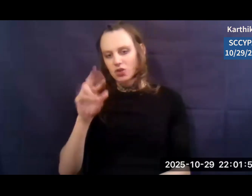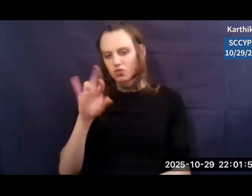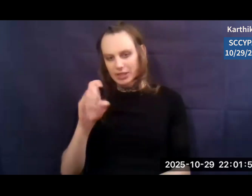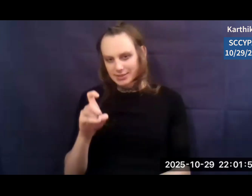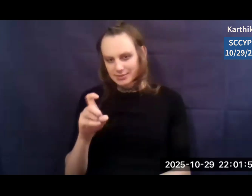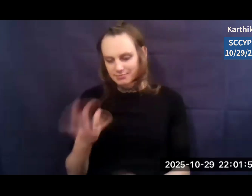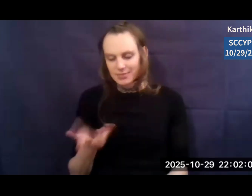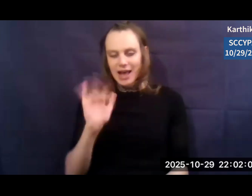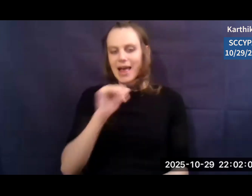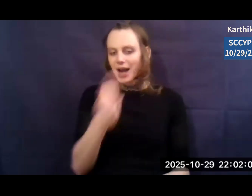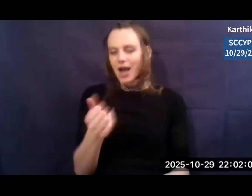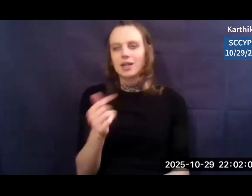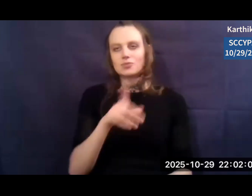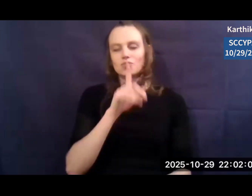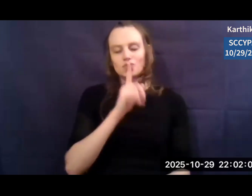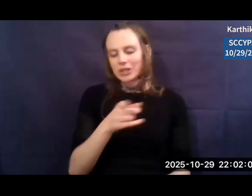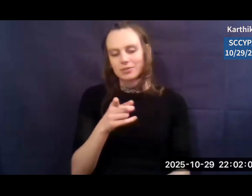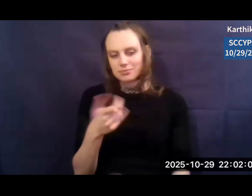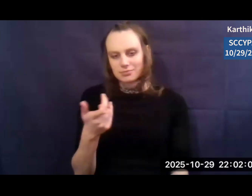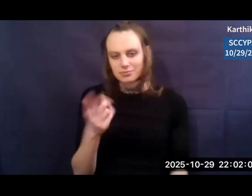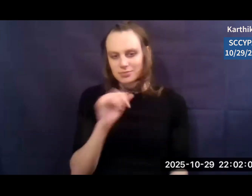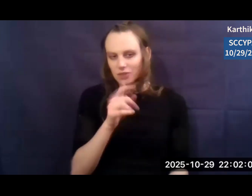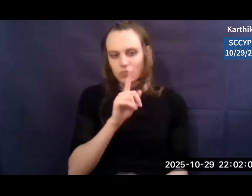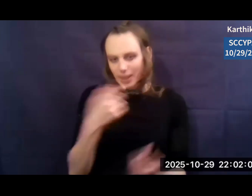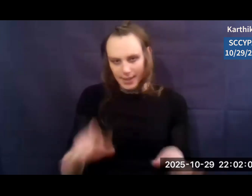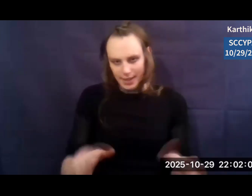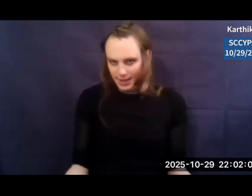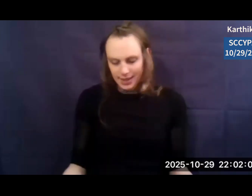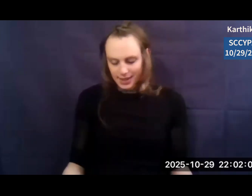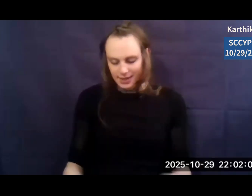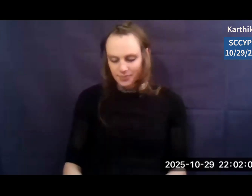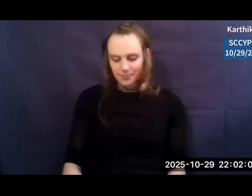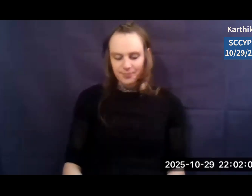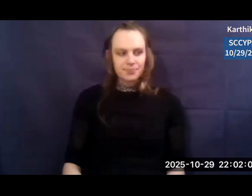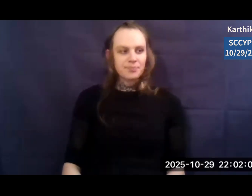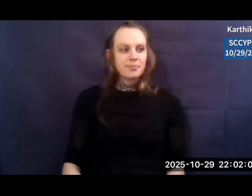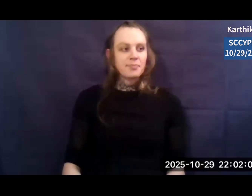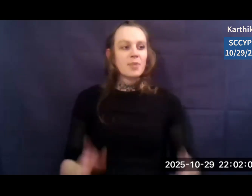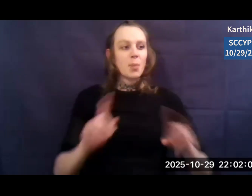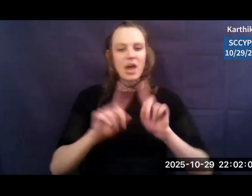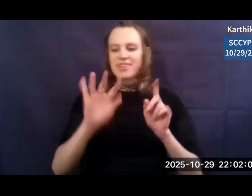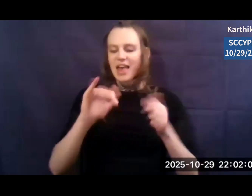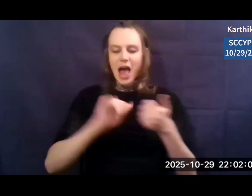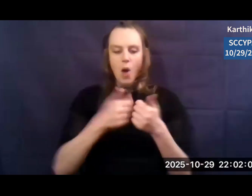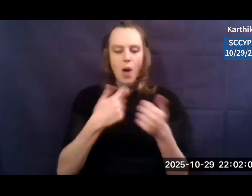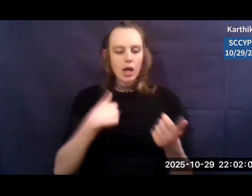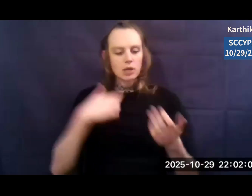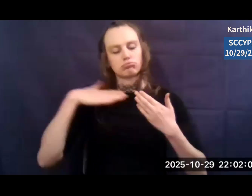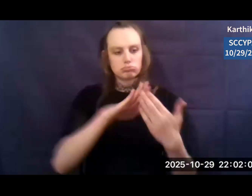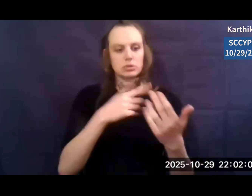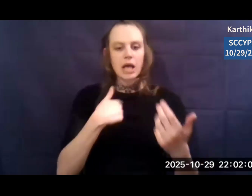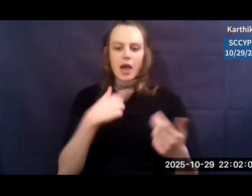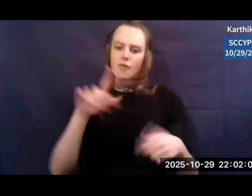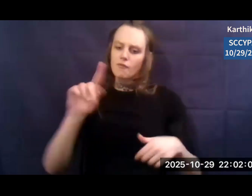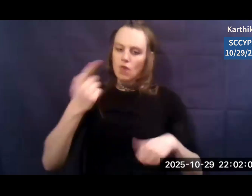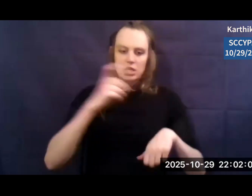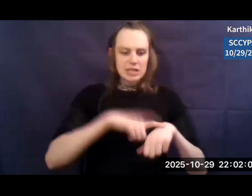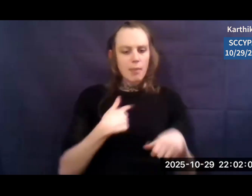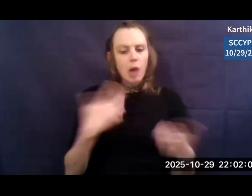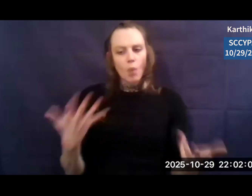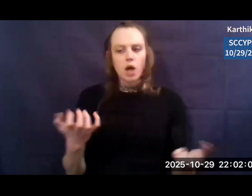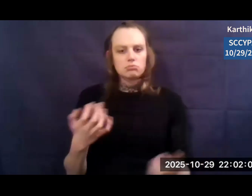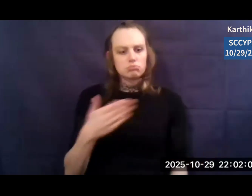for yourself. But like that's how I approach things in general. It's like the first time I do something, like I want to be good at it.